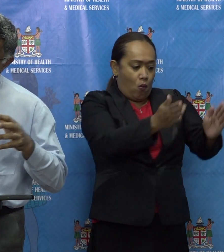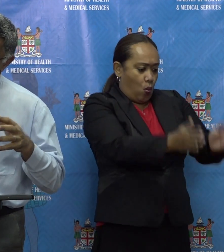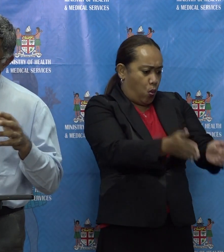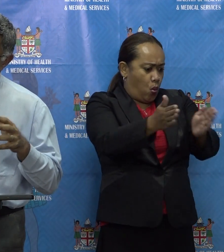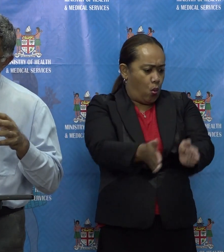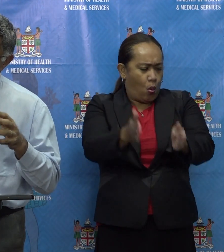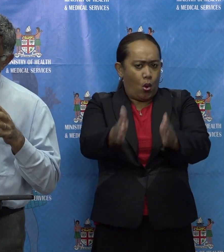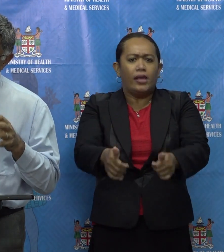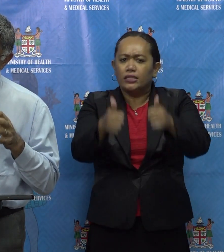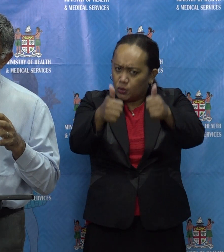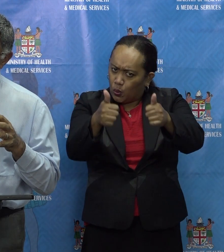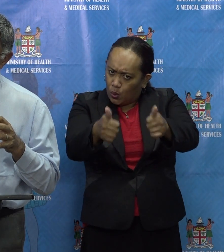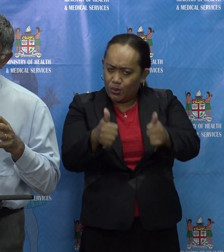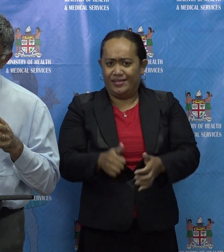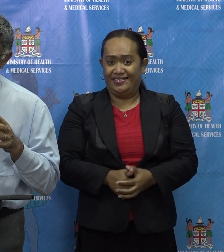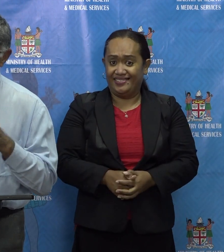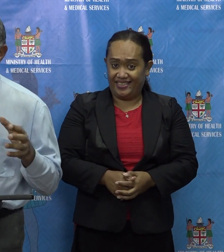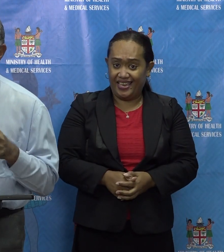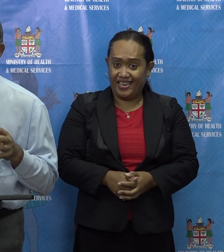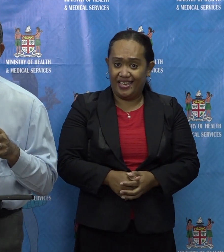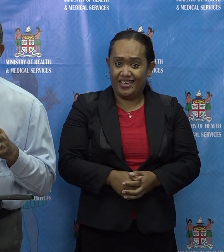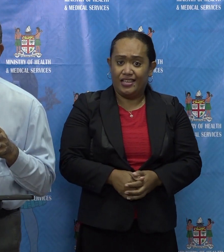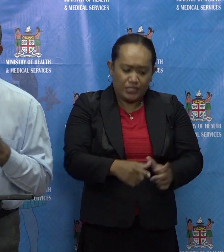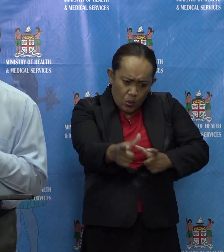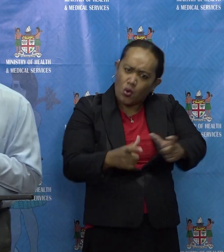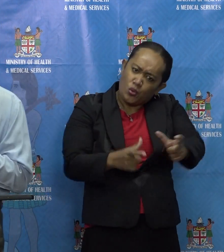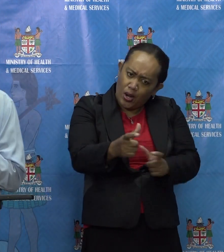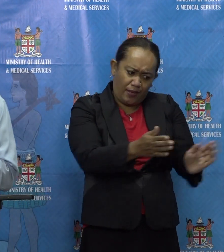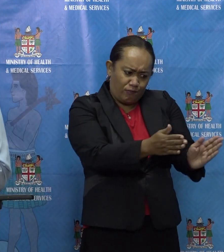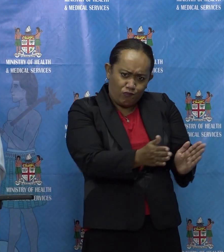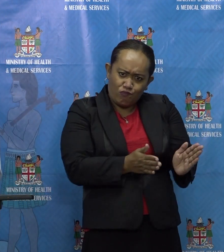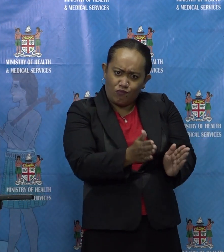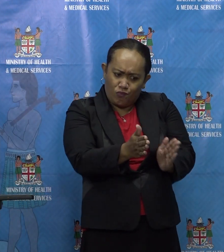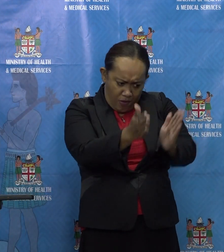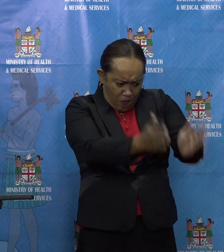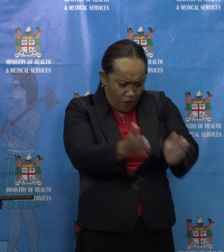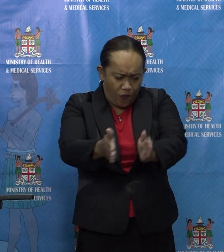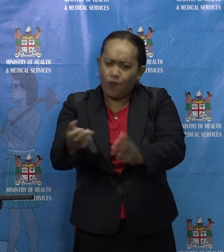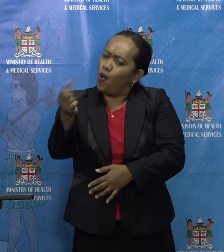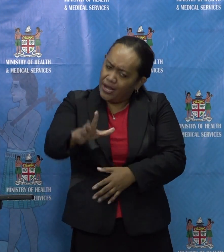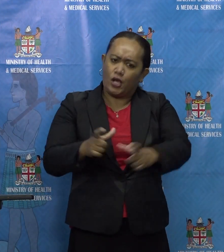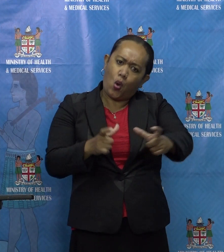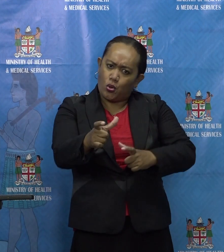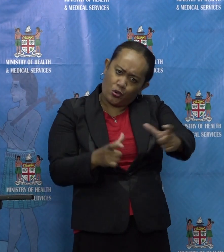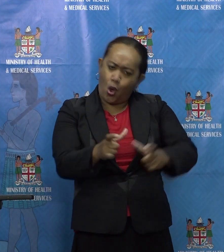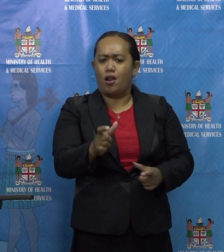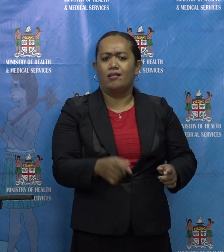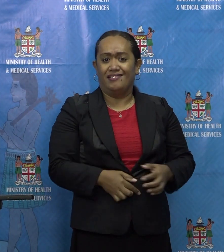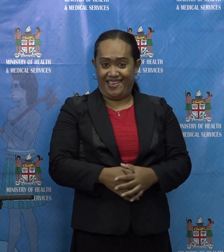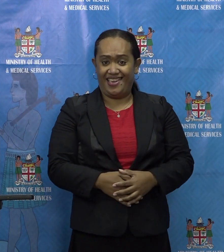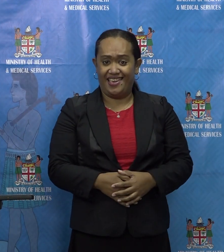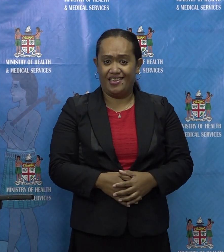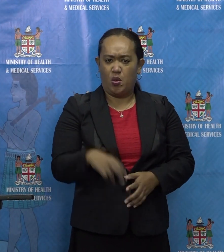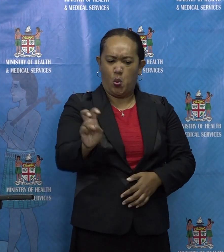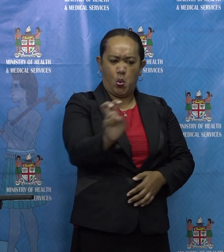are actually holding back a lot of movement. I'm also aware of one of the few other problems